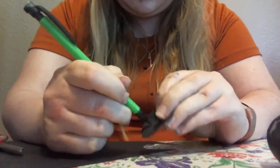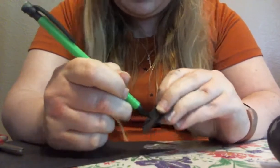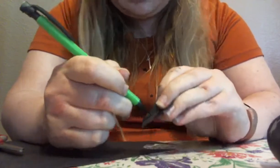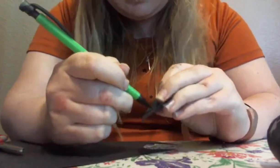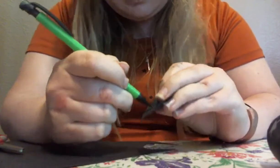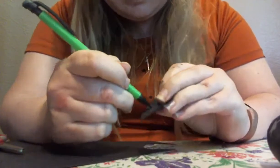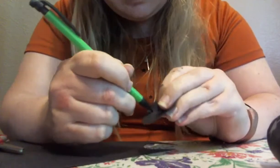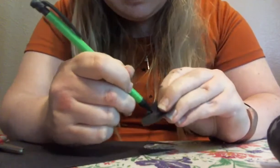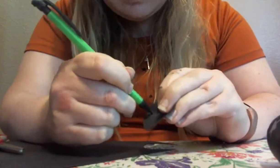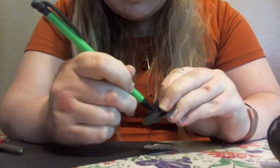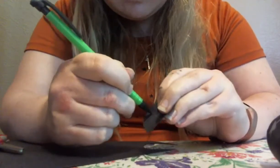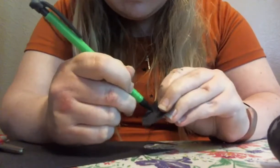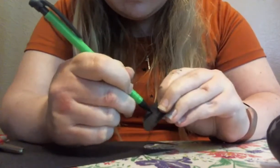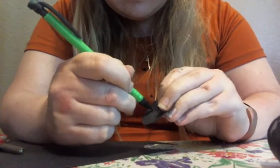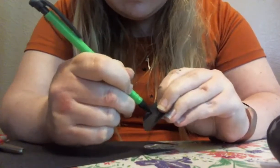more.